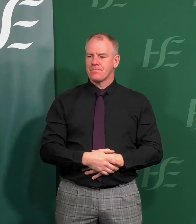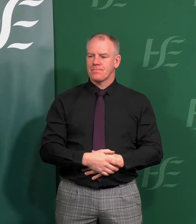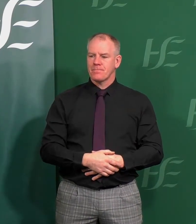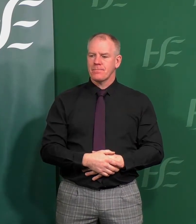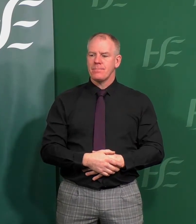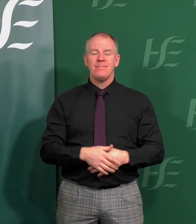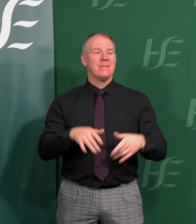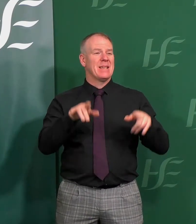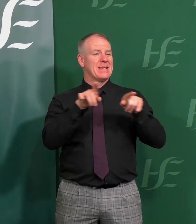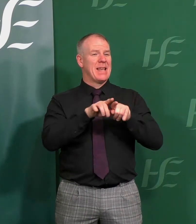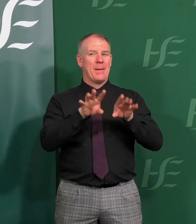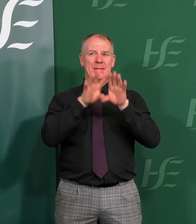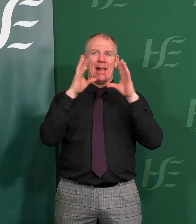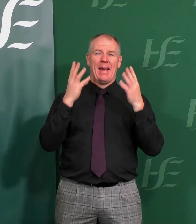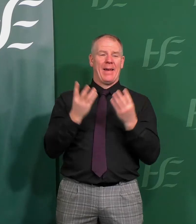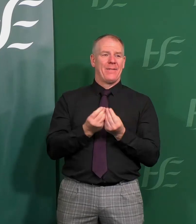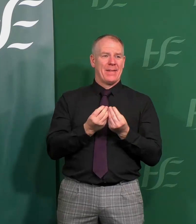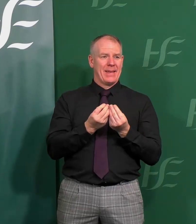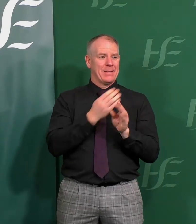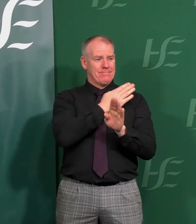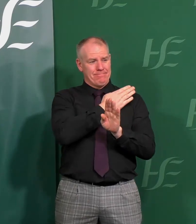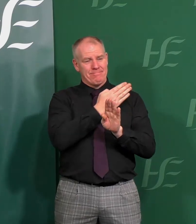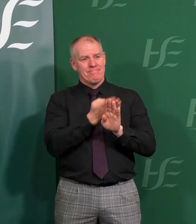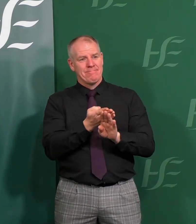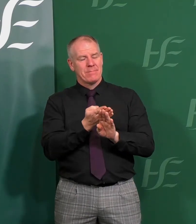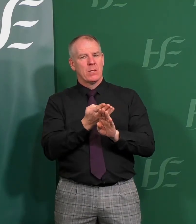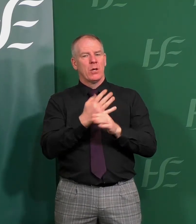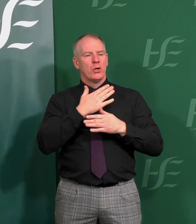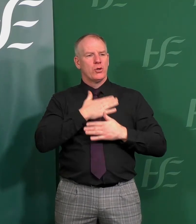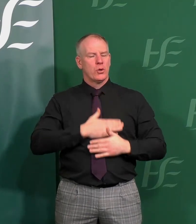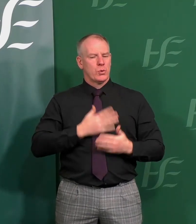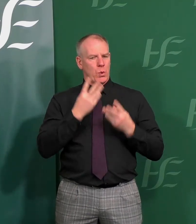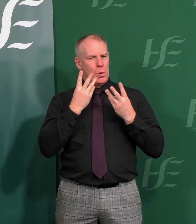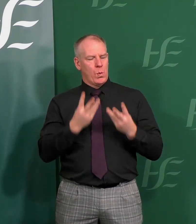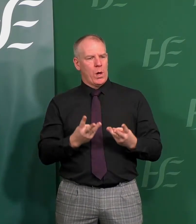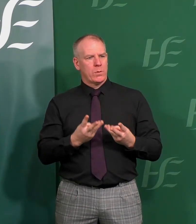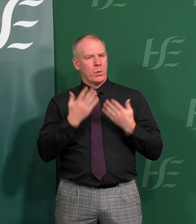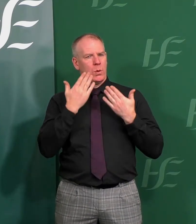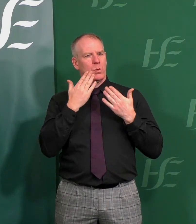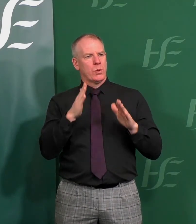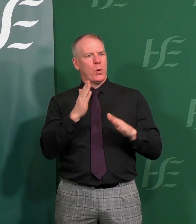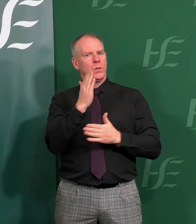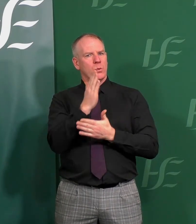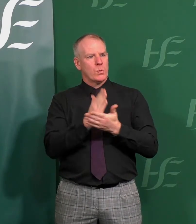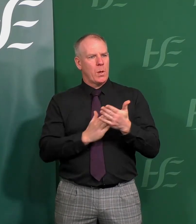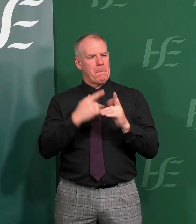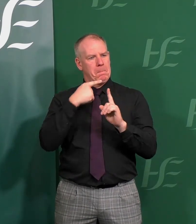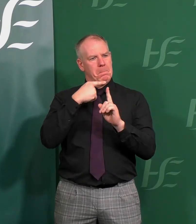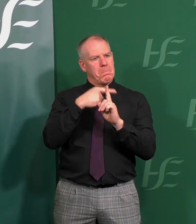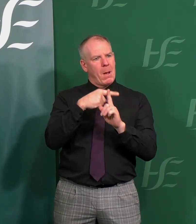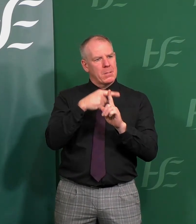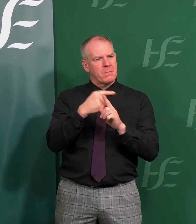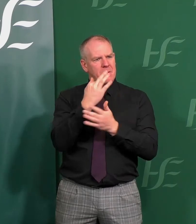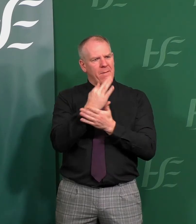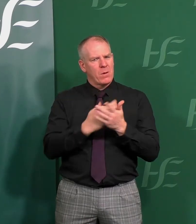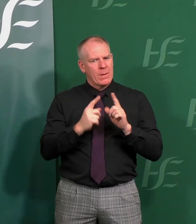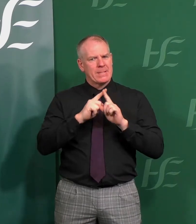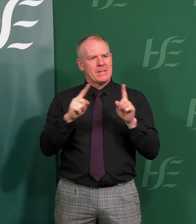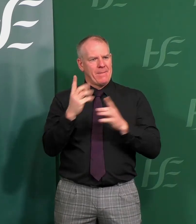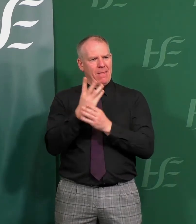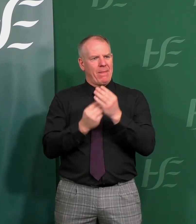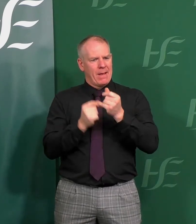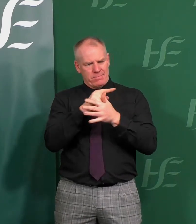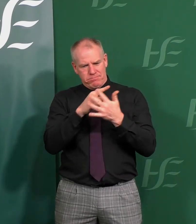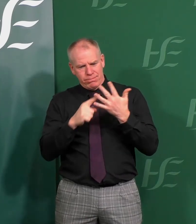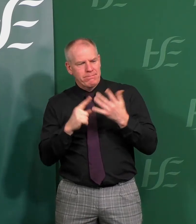But as with everything else, I think I would just like to take a moment to just give some level of optimism across a range of areas that